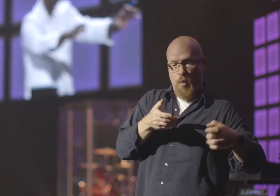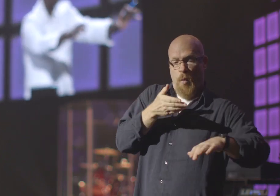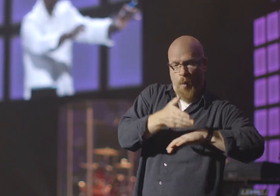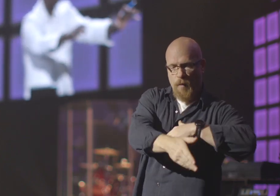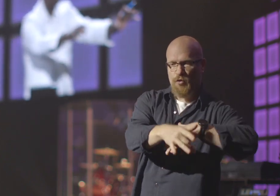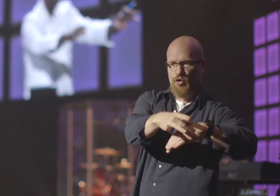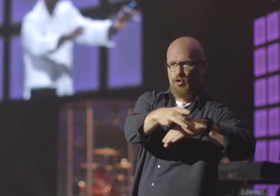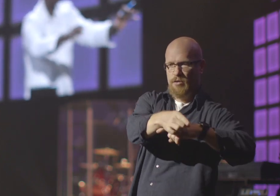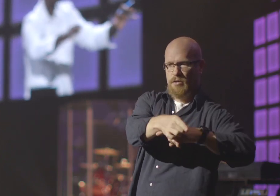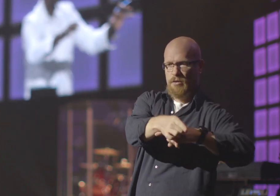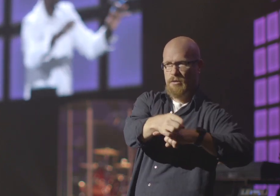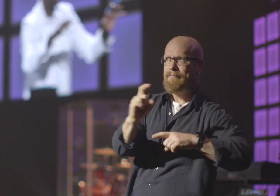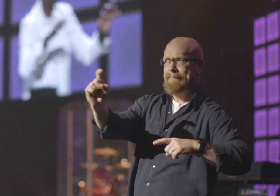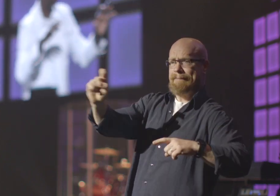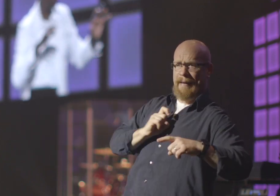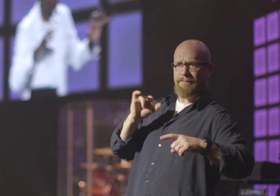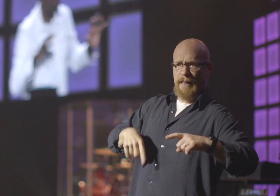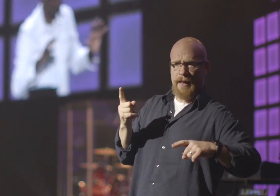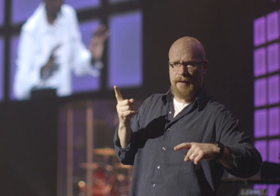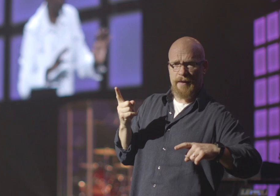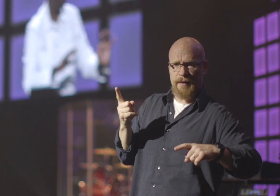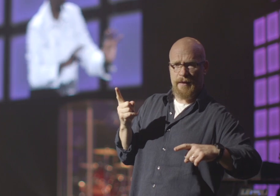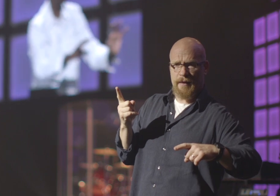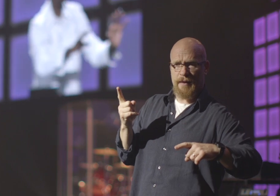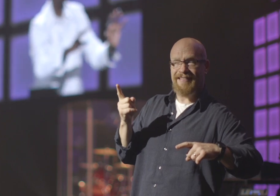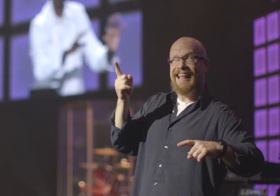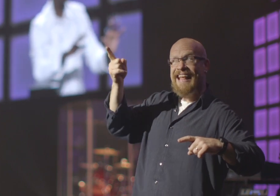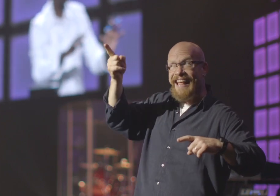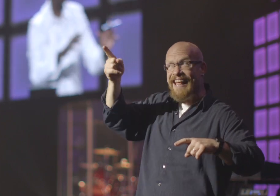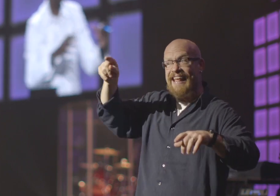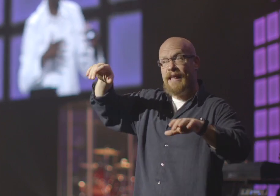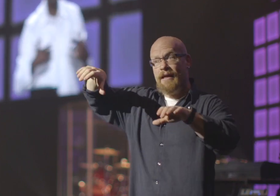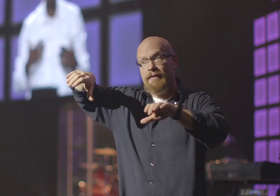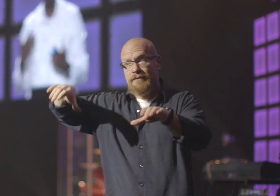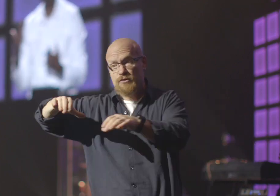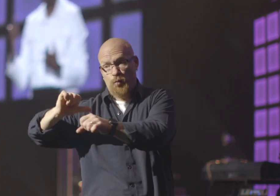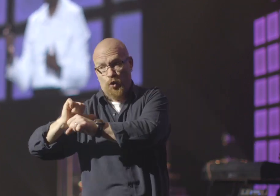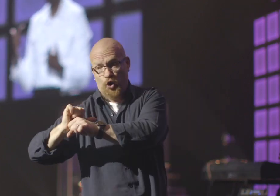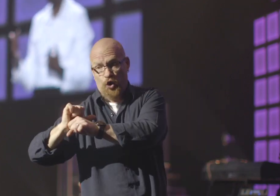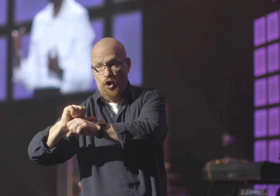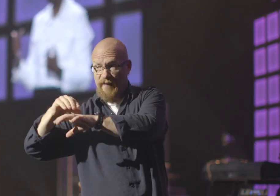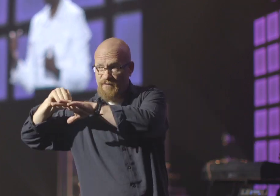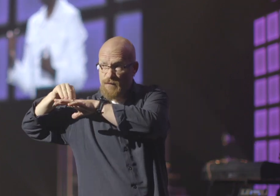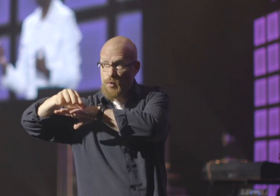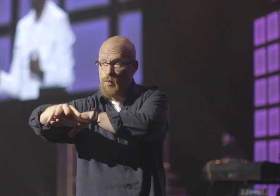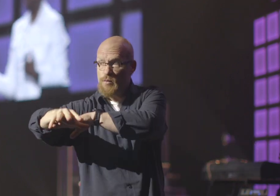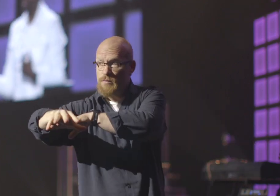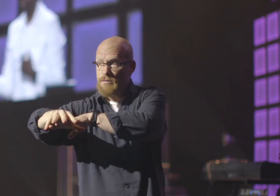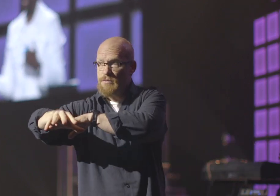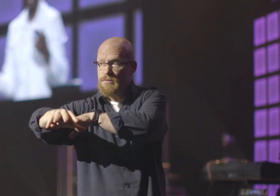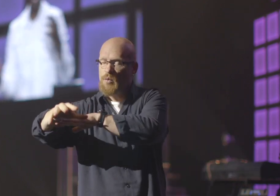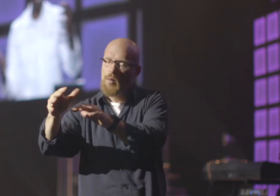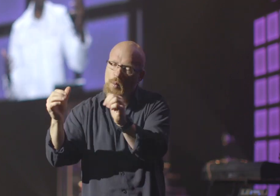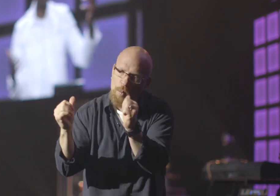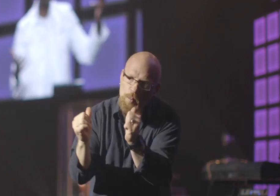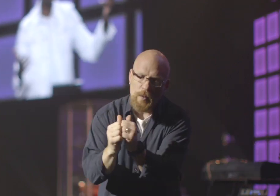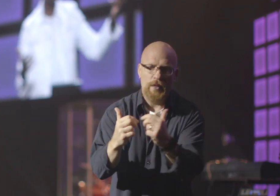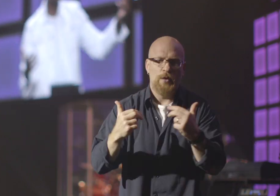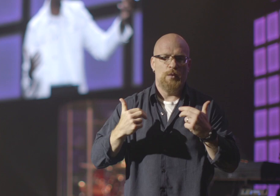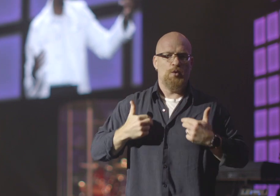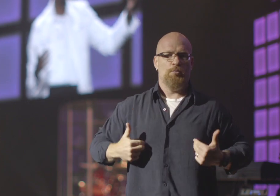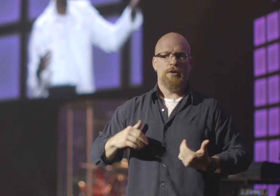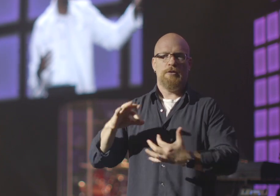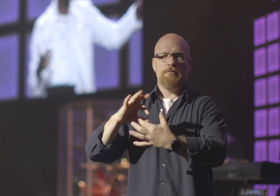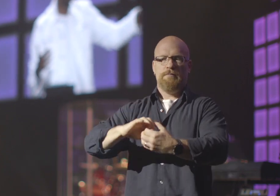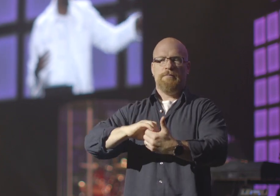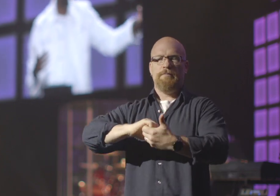us, in order for God to move within this earth realm, he's going to need your cooperation. And I think the